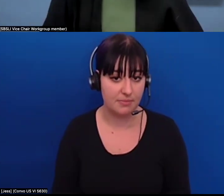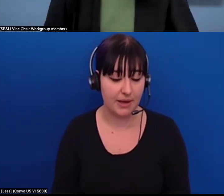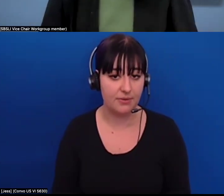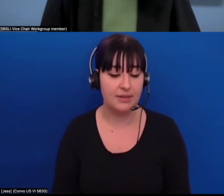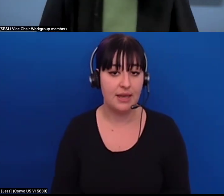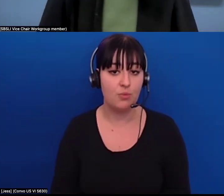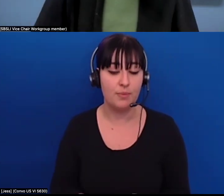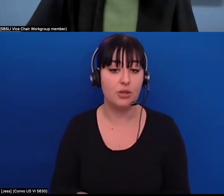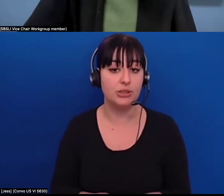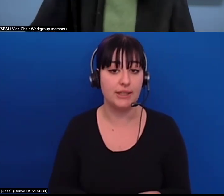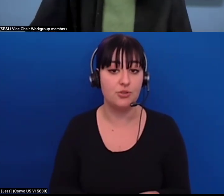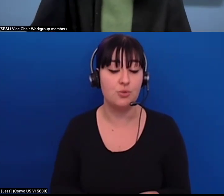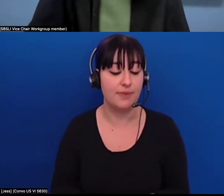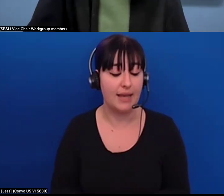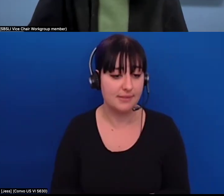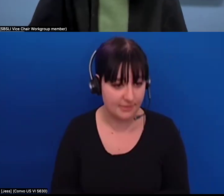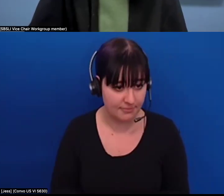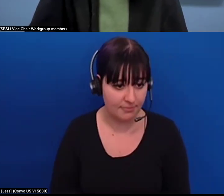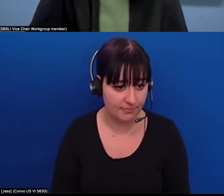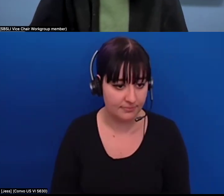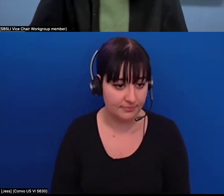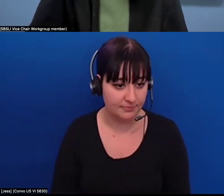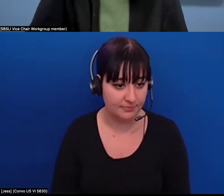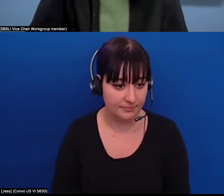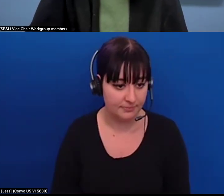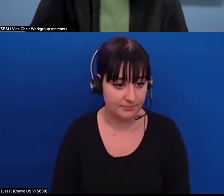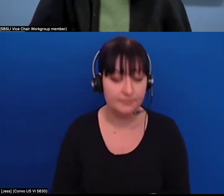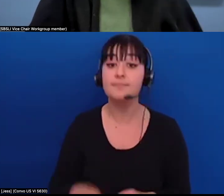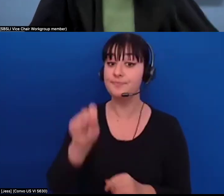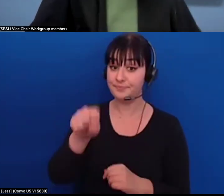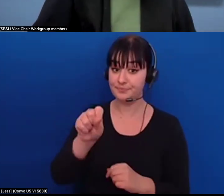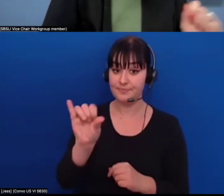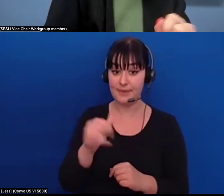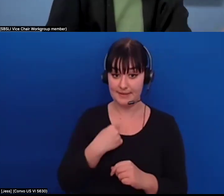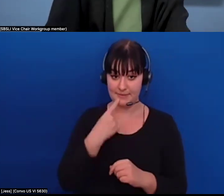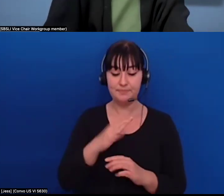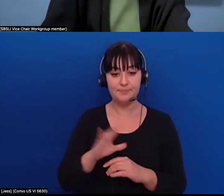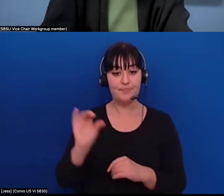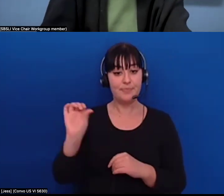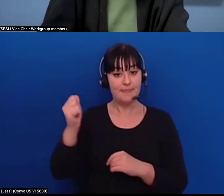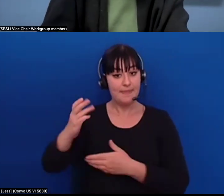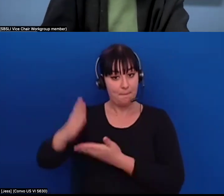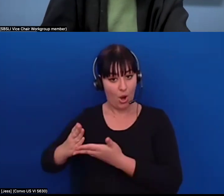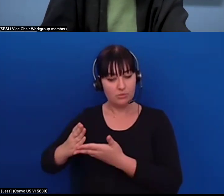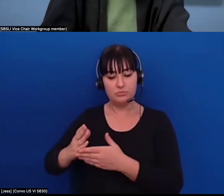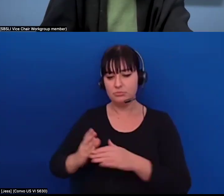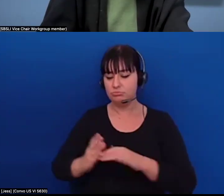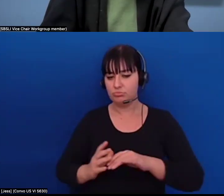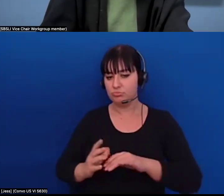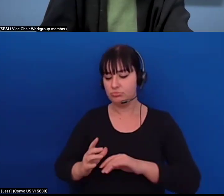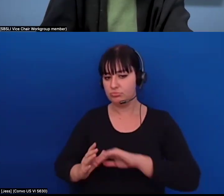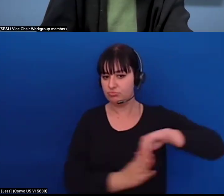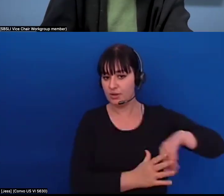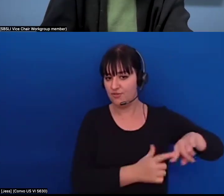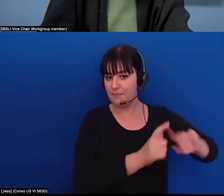concerned about and what we are looking to revise. Yes. So as I was saying, the other piece of this, aside from the law, is